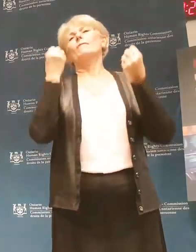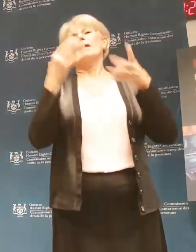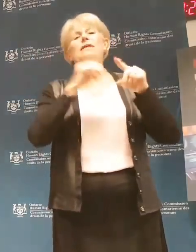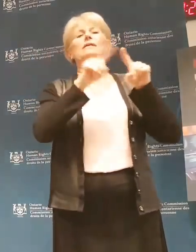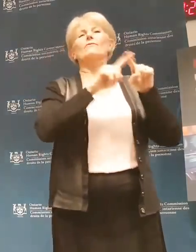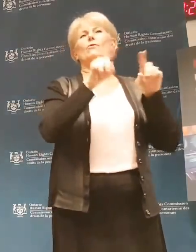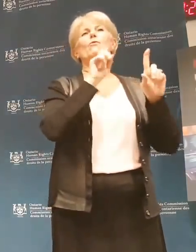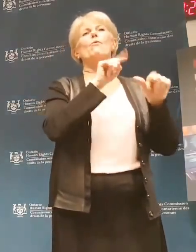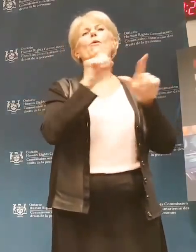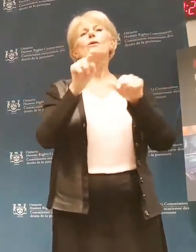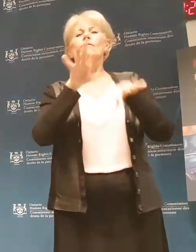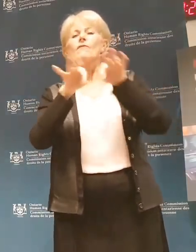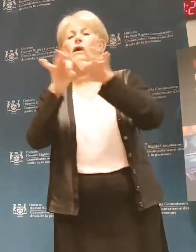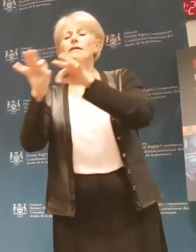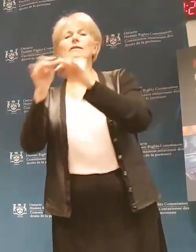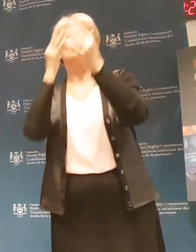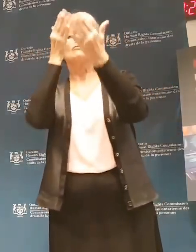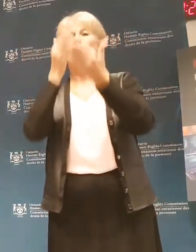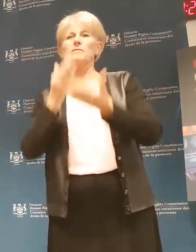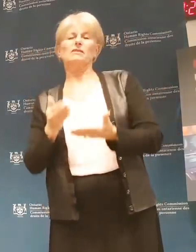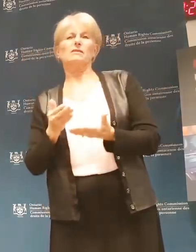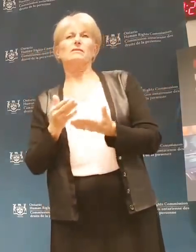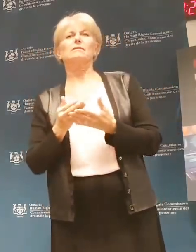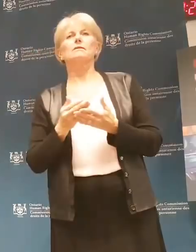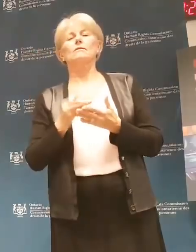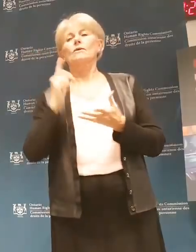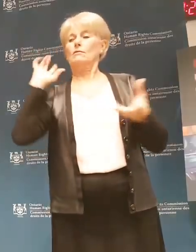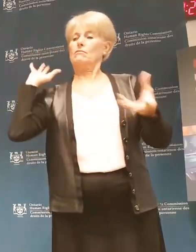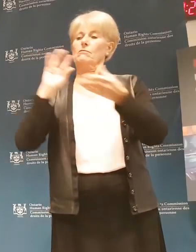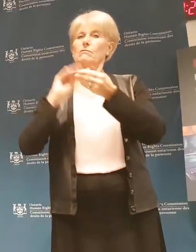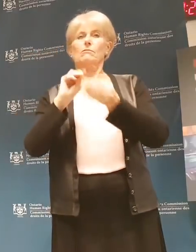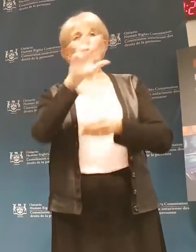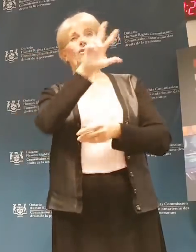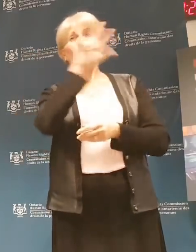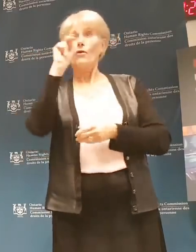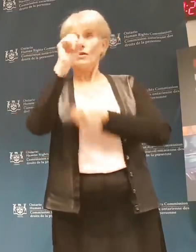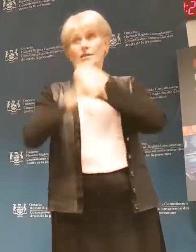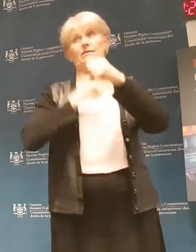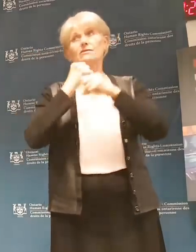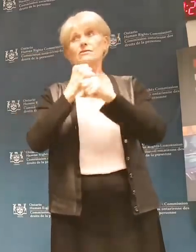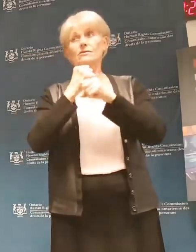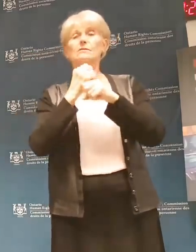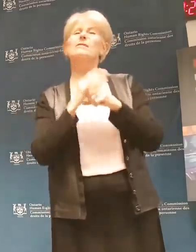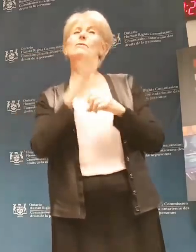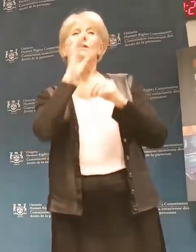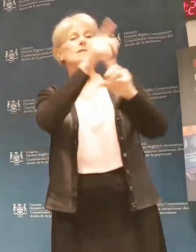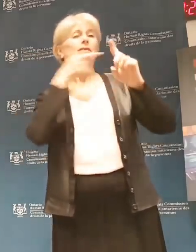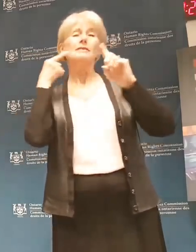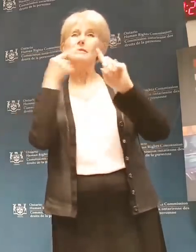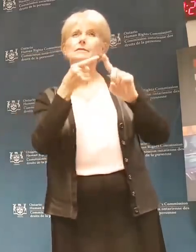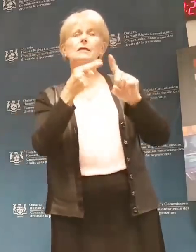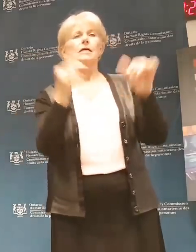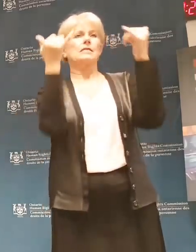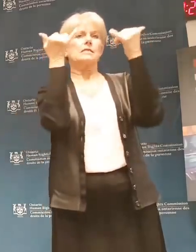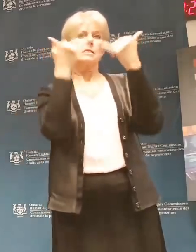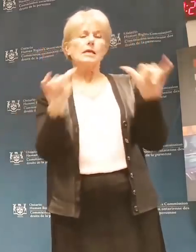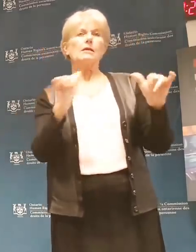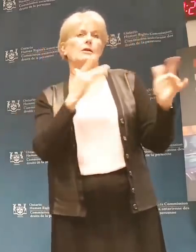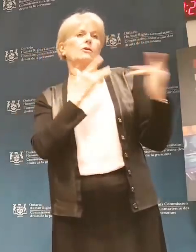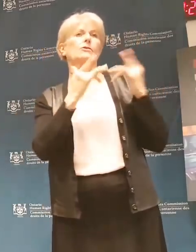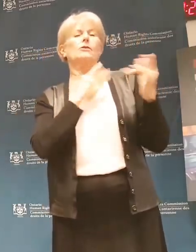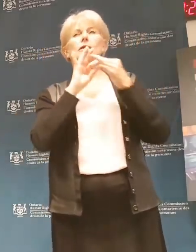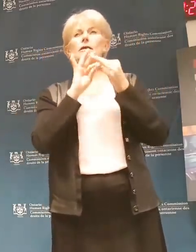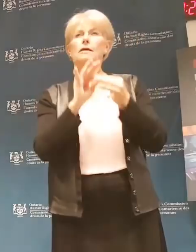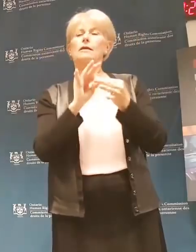reports, findings, and recommendations over the past 30 years that point to persistent concerns